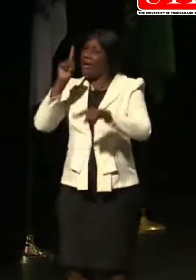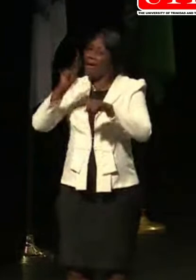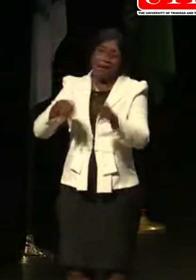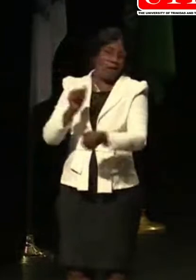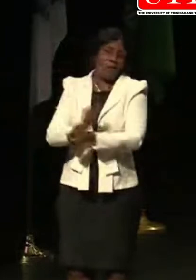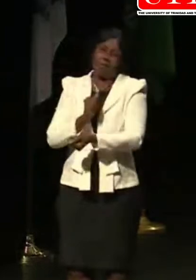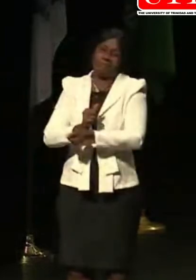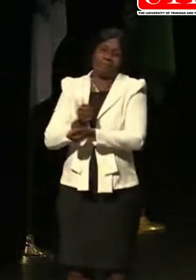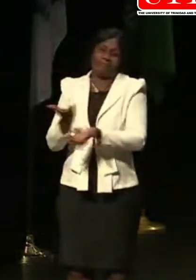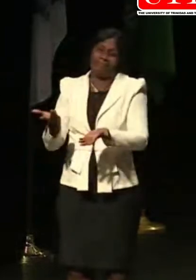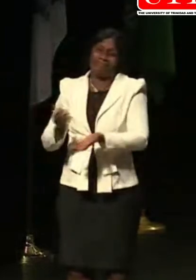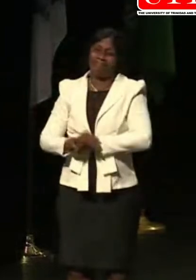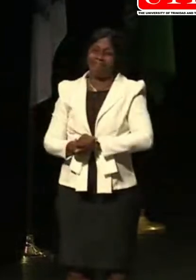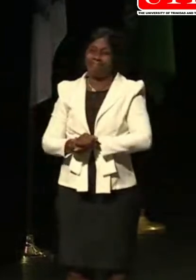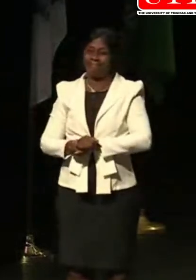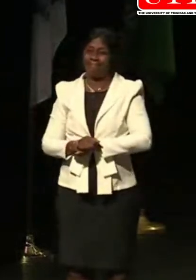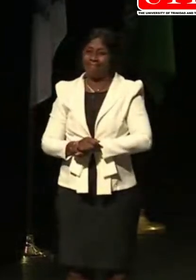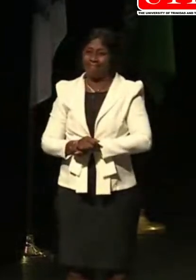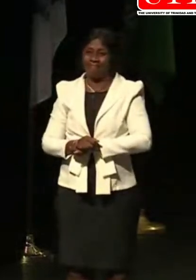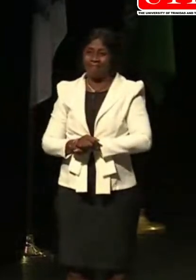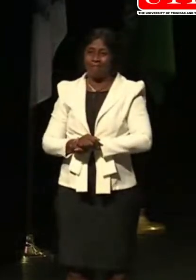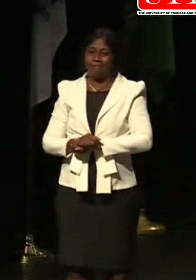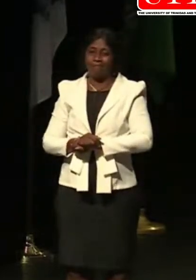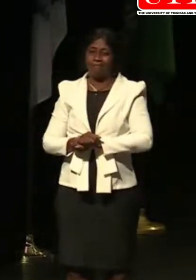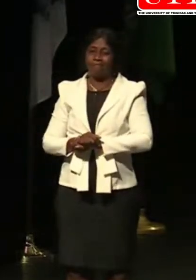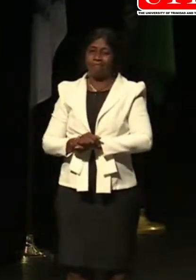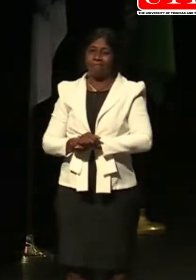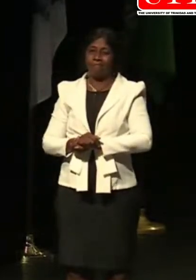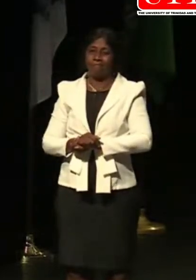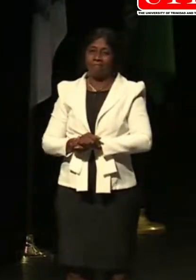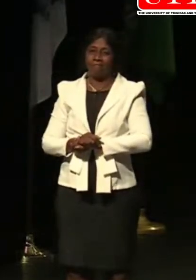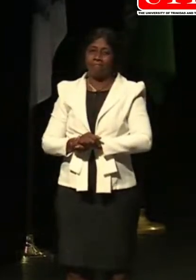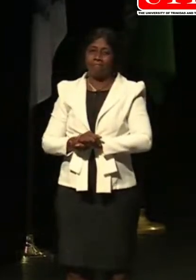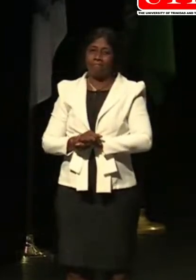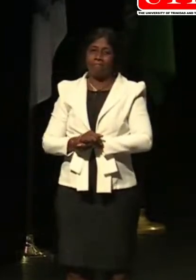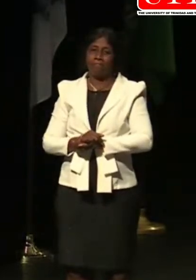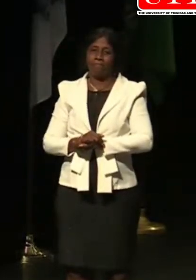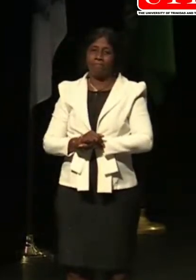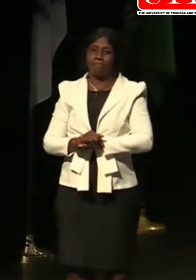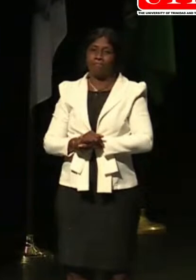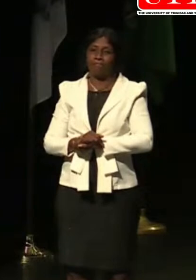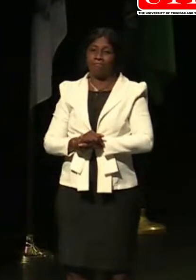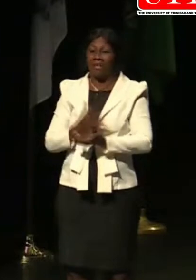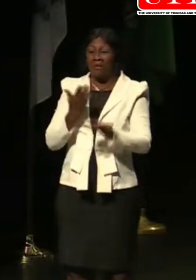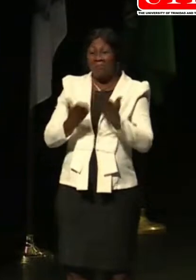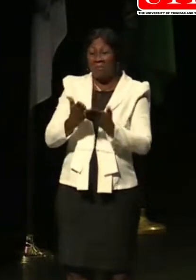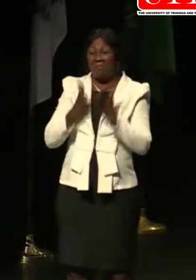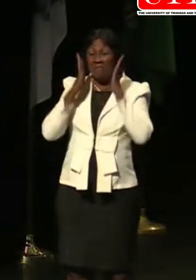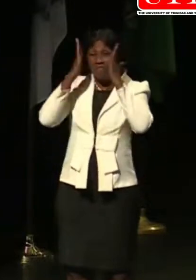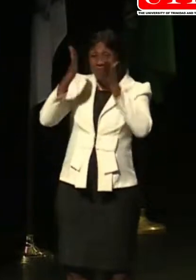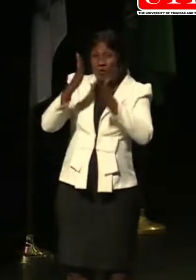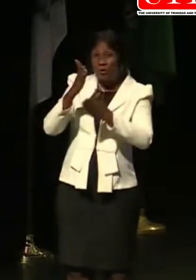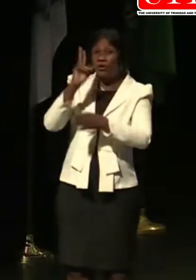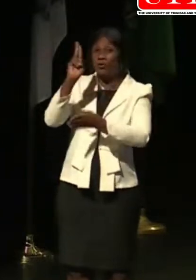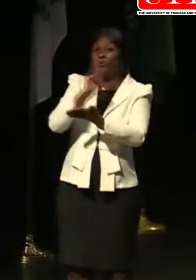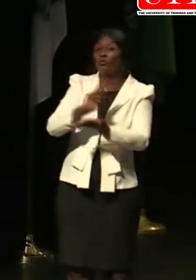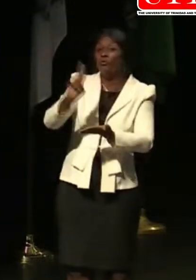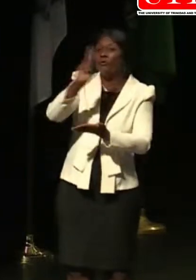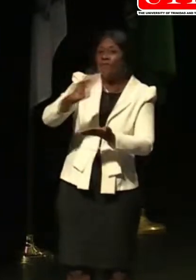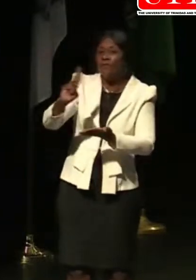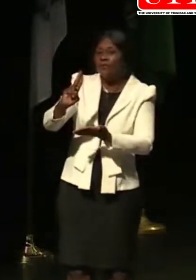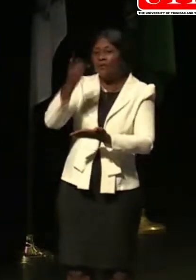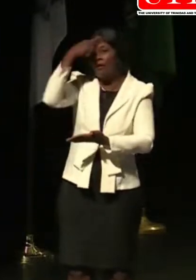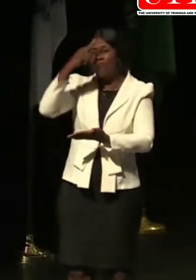or the imam, or the pastor, or the priest, or the university. But the truth is, they